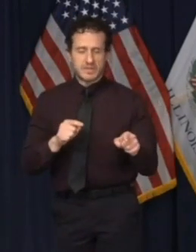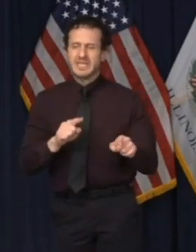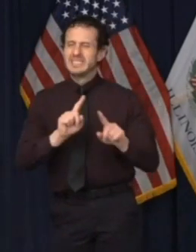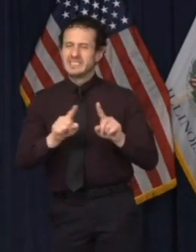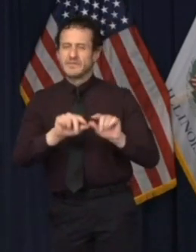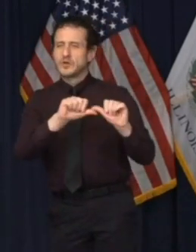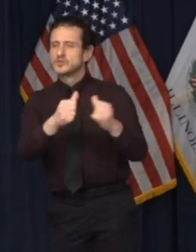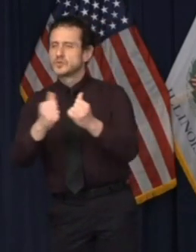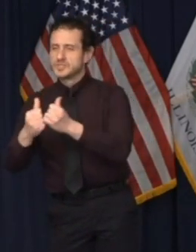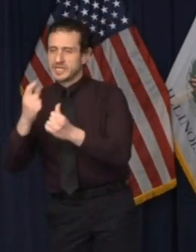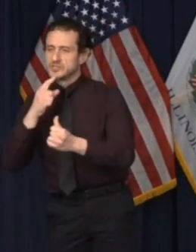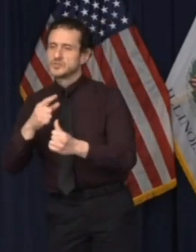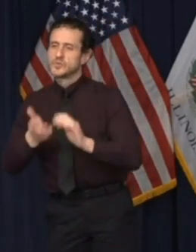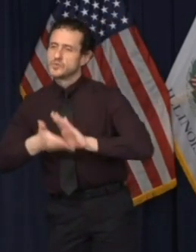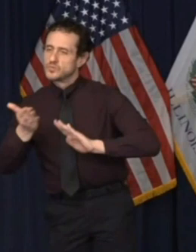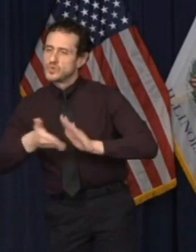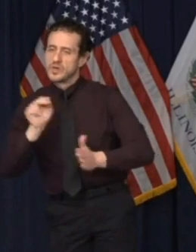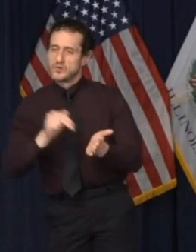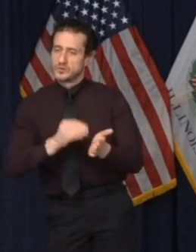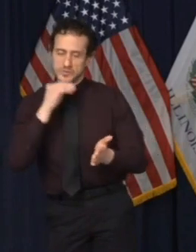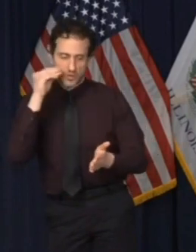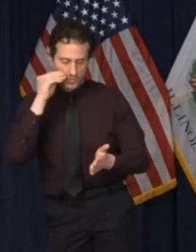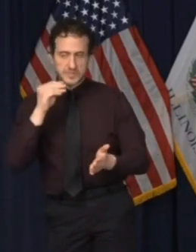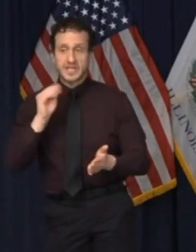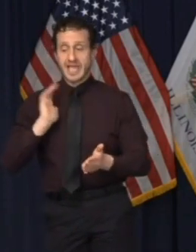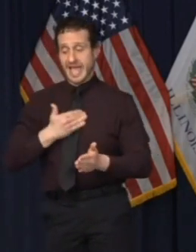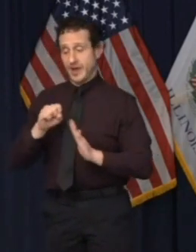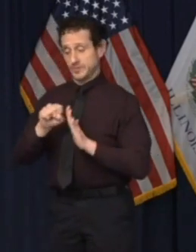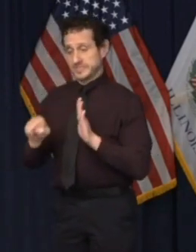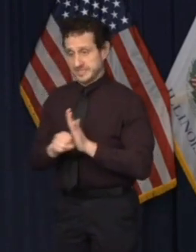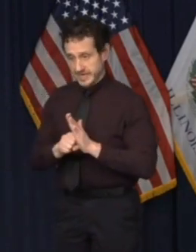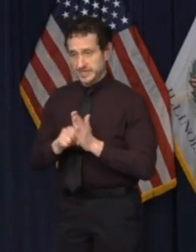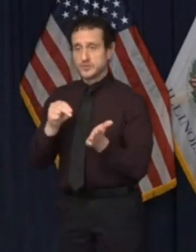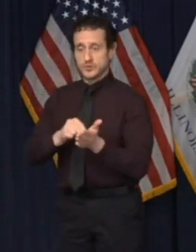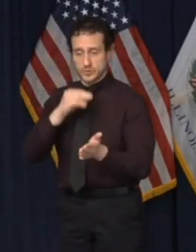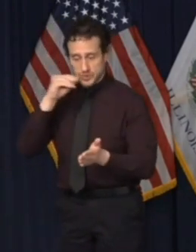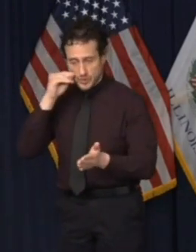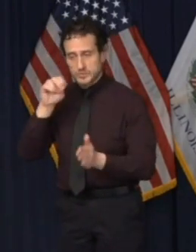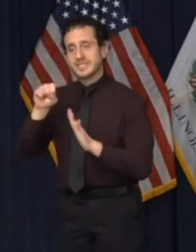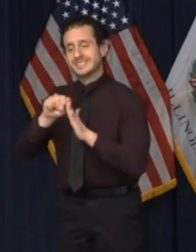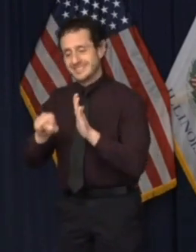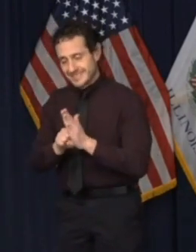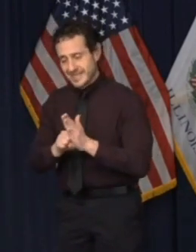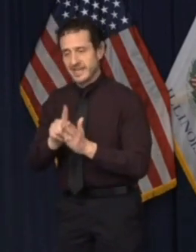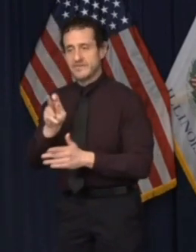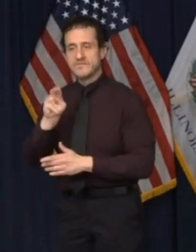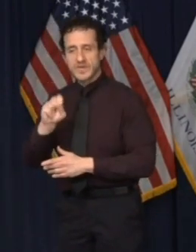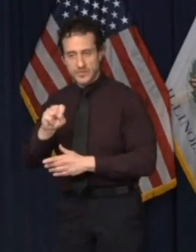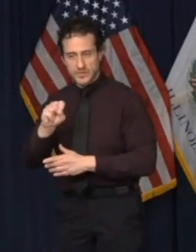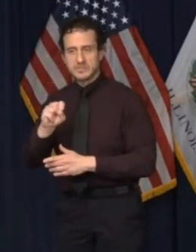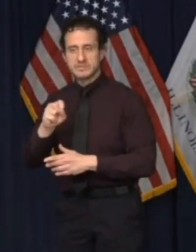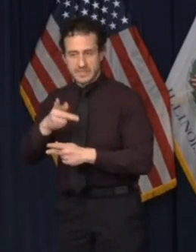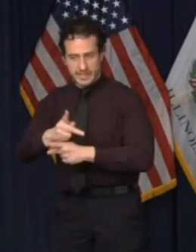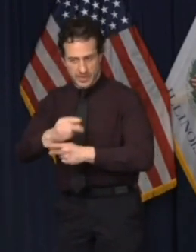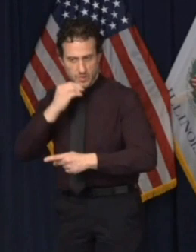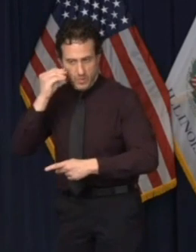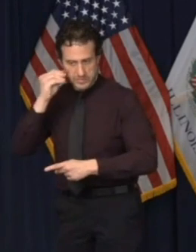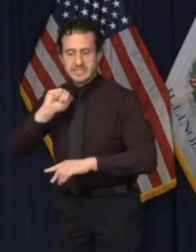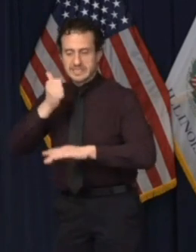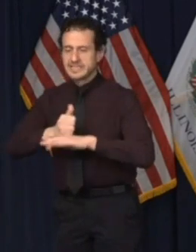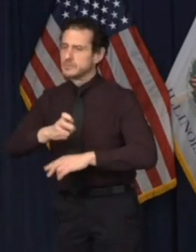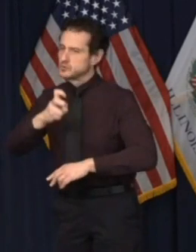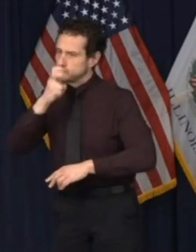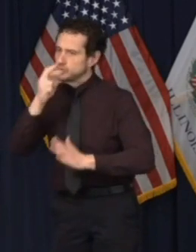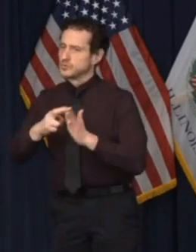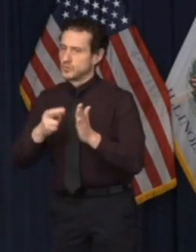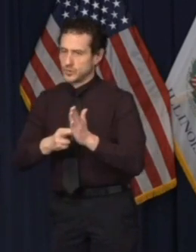associations to have the facilities that we regulate implement similar strict guidelines.